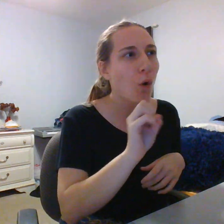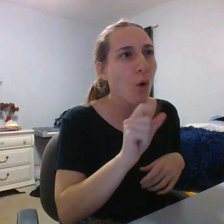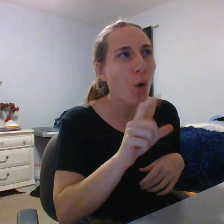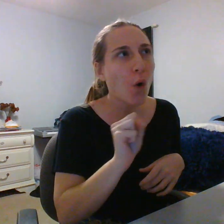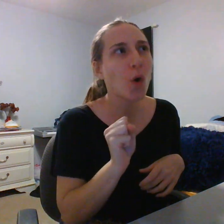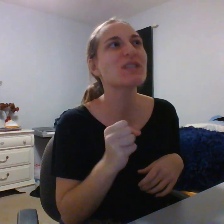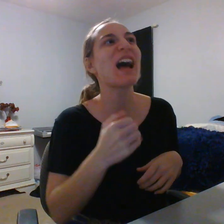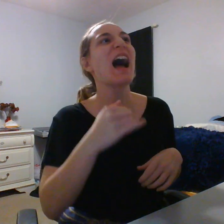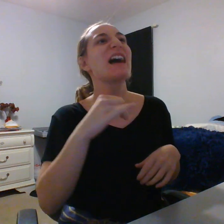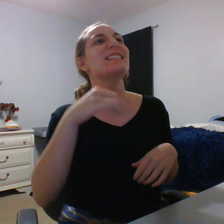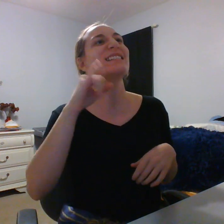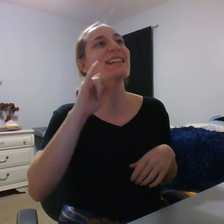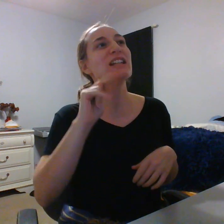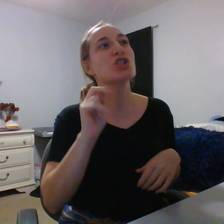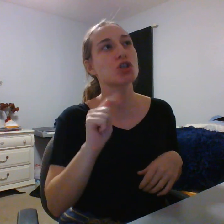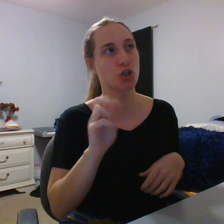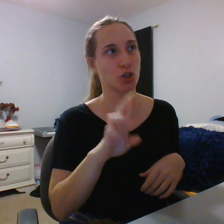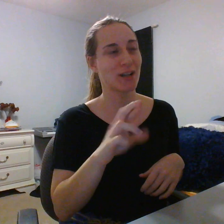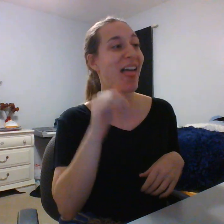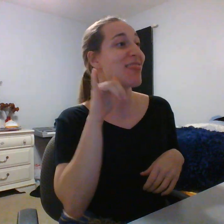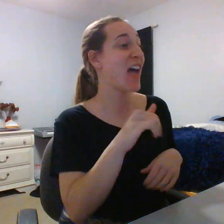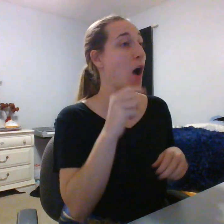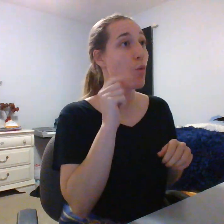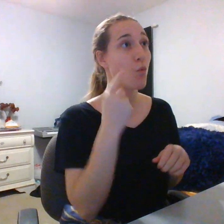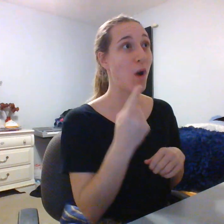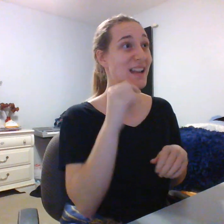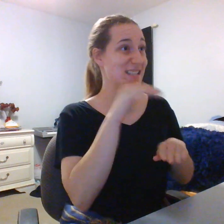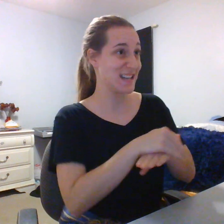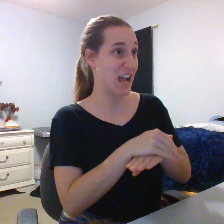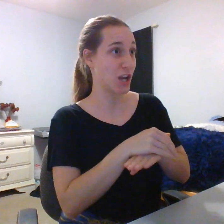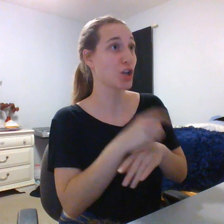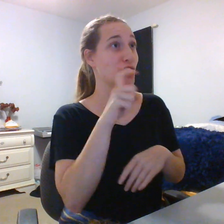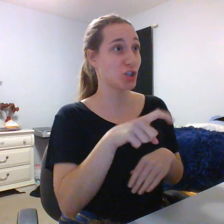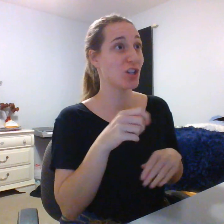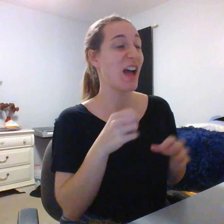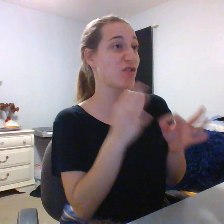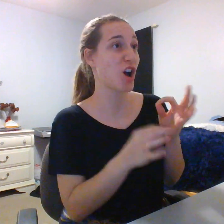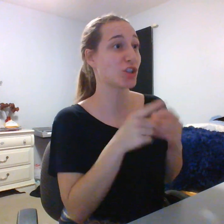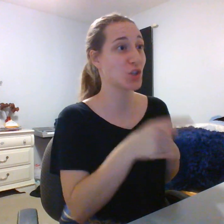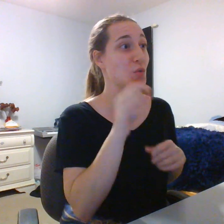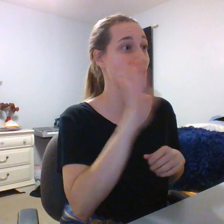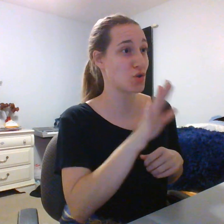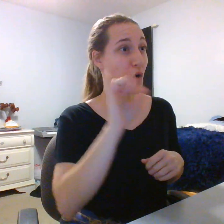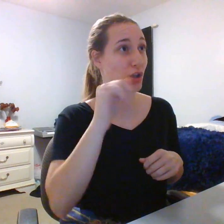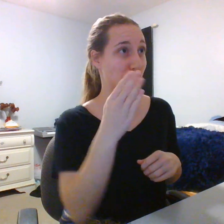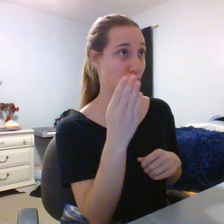should have cost you your entire career. But instead, you're sitting up here judging me? You don't deserve to judge anyone.